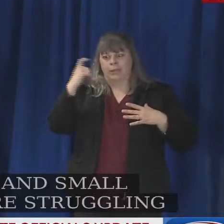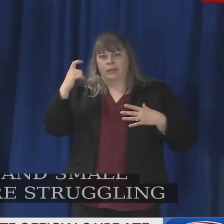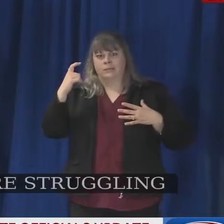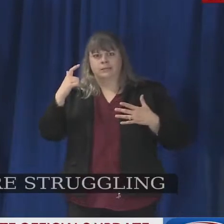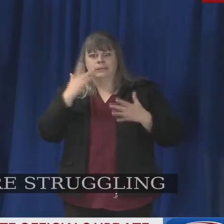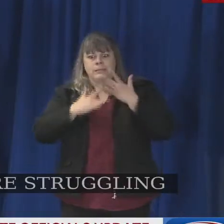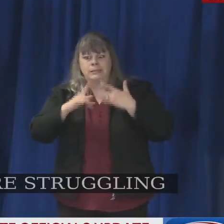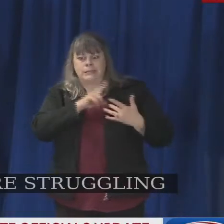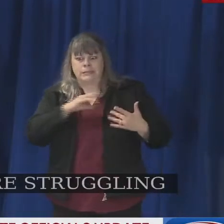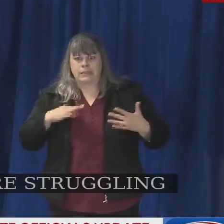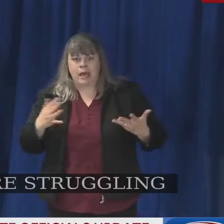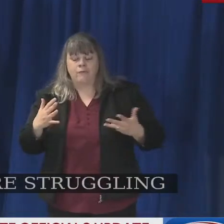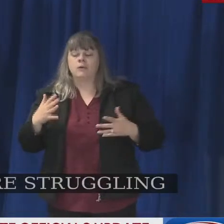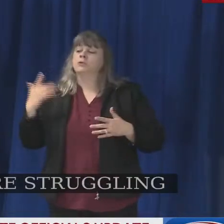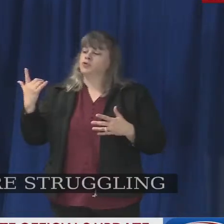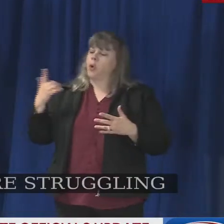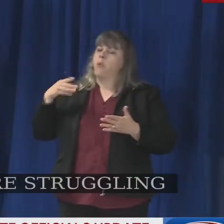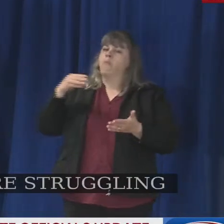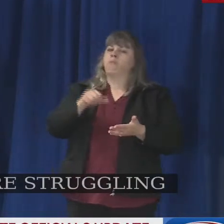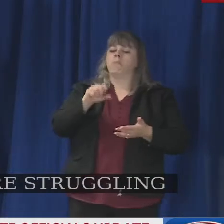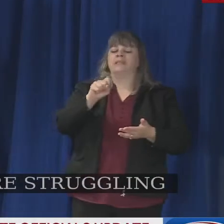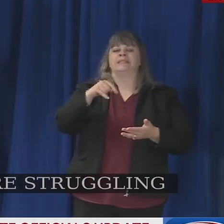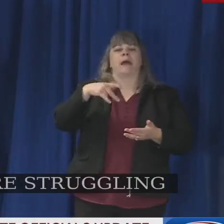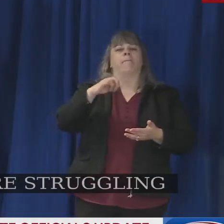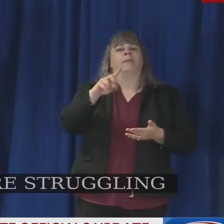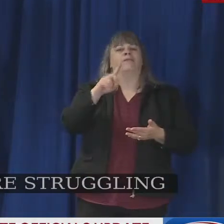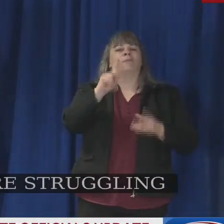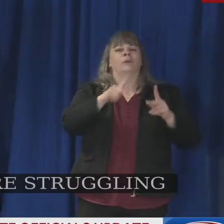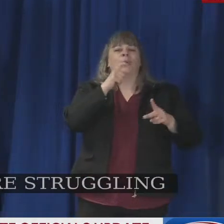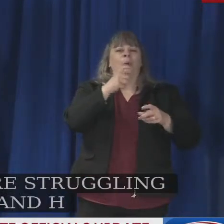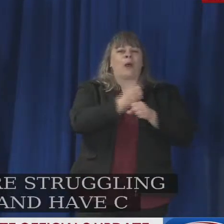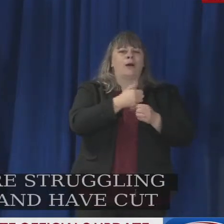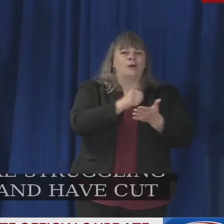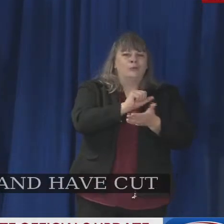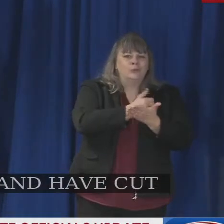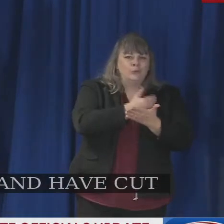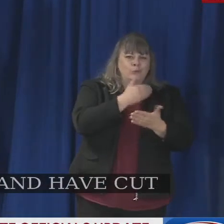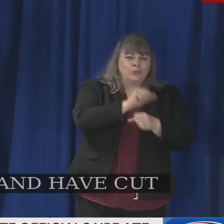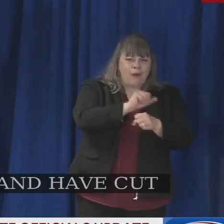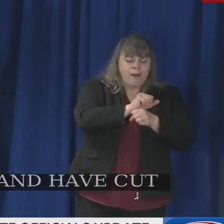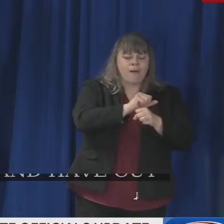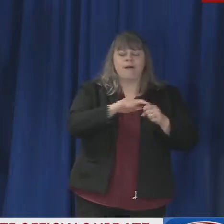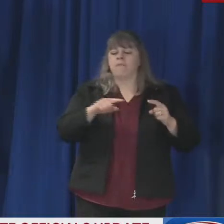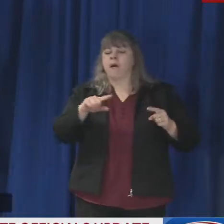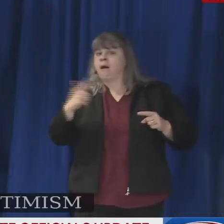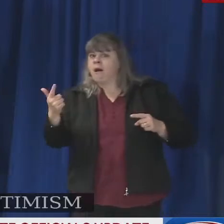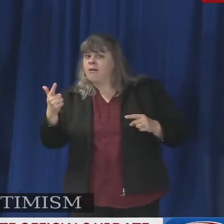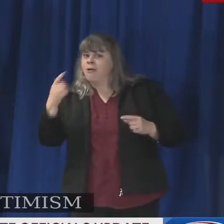summer stipend program, but do you have any optimism mm-hmm. that things are going to turn around for these small businesses? I think